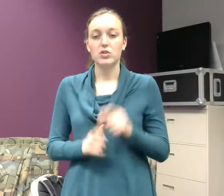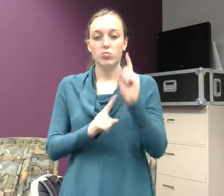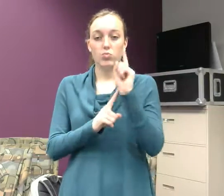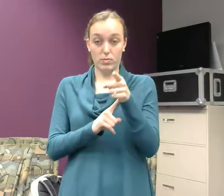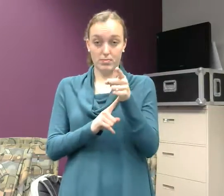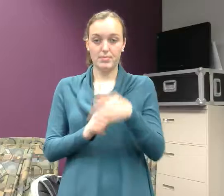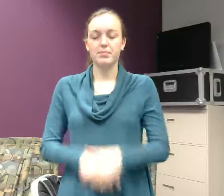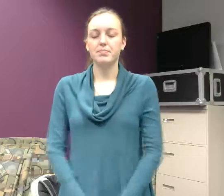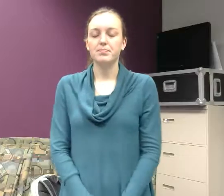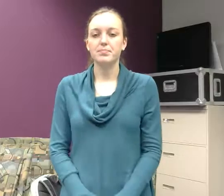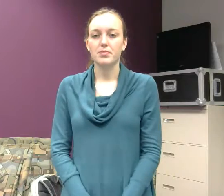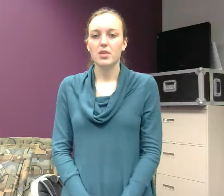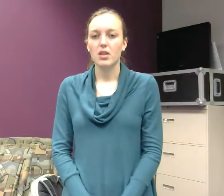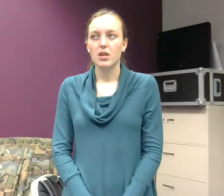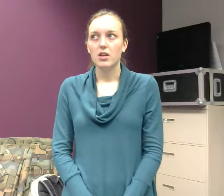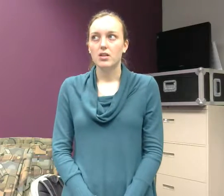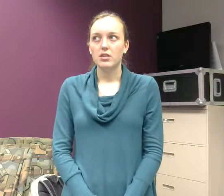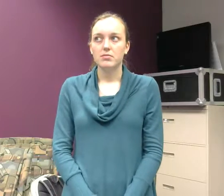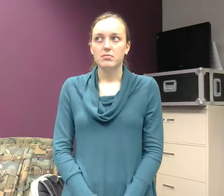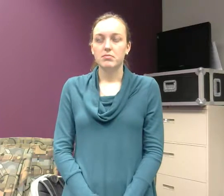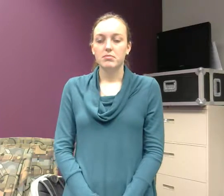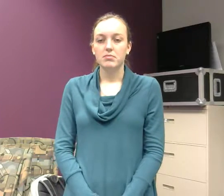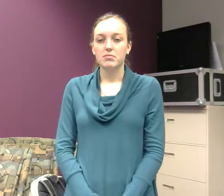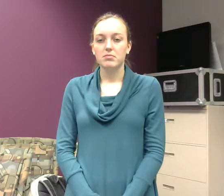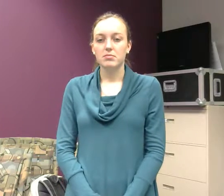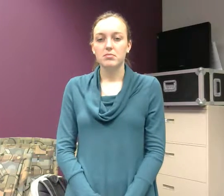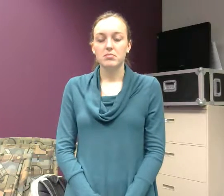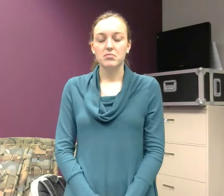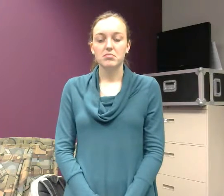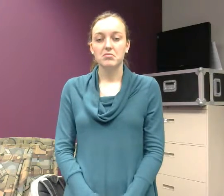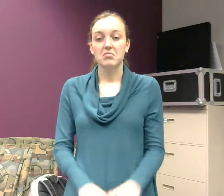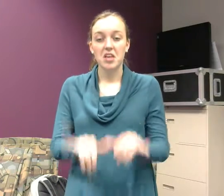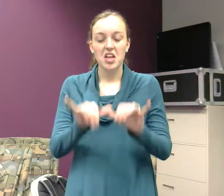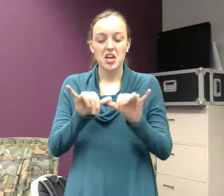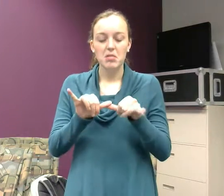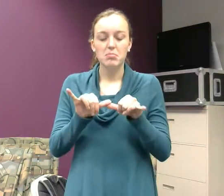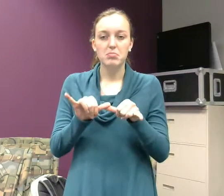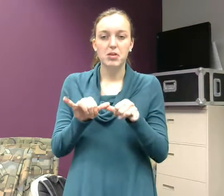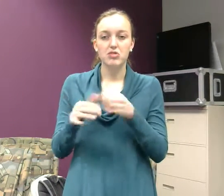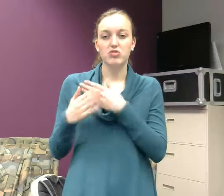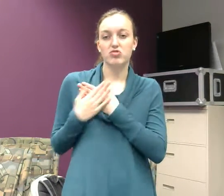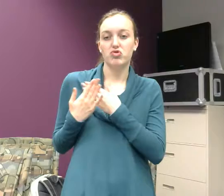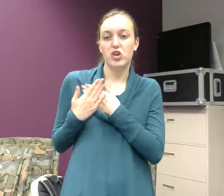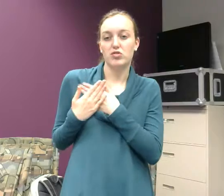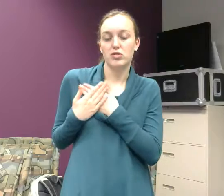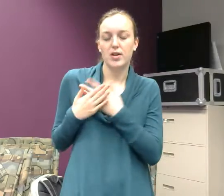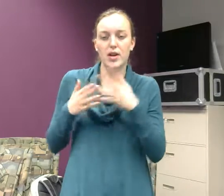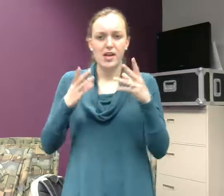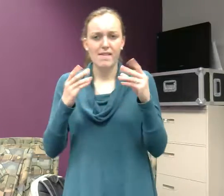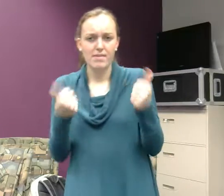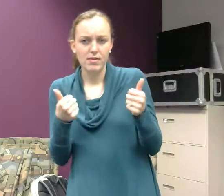And so what we'll do is we'll measure how fast or how slow we breathe in and